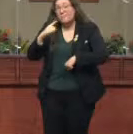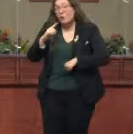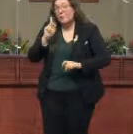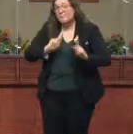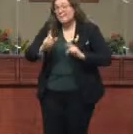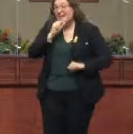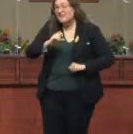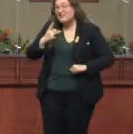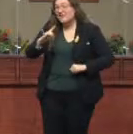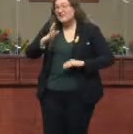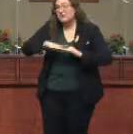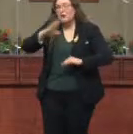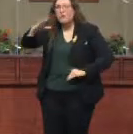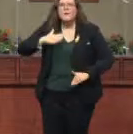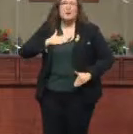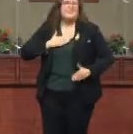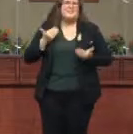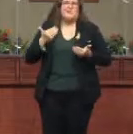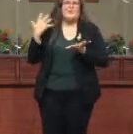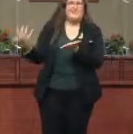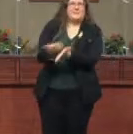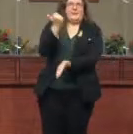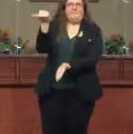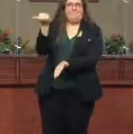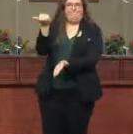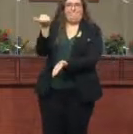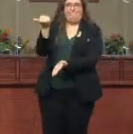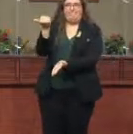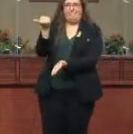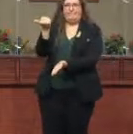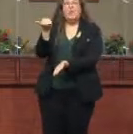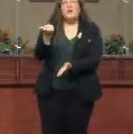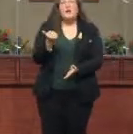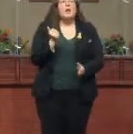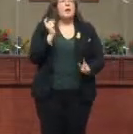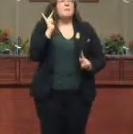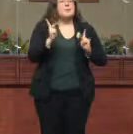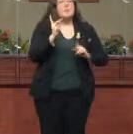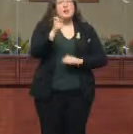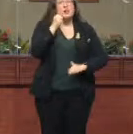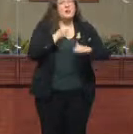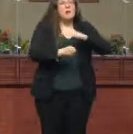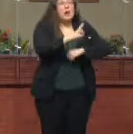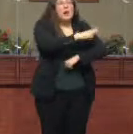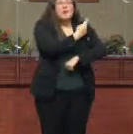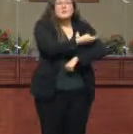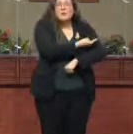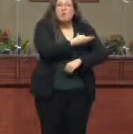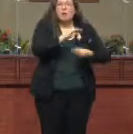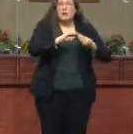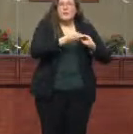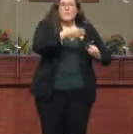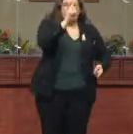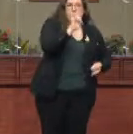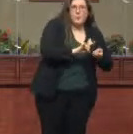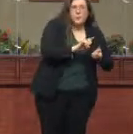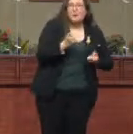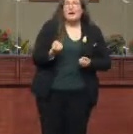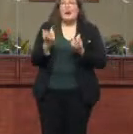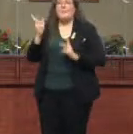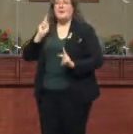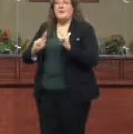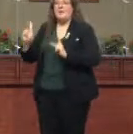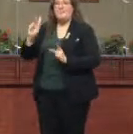We have seen a significant reduction on the number of hospitalizations and the number of deaths. The death rate has